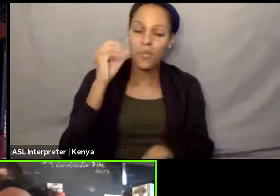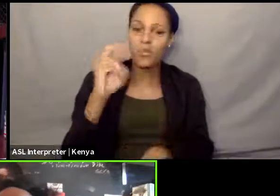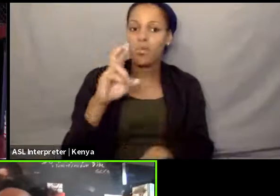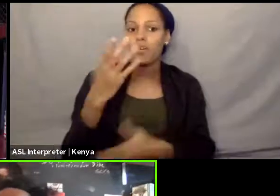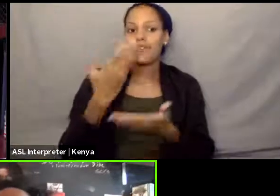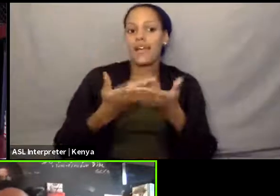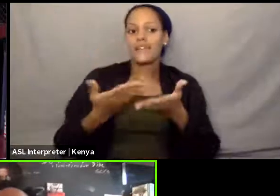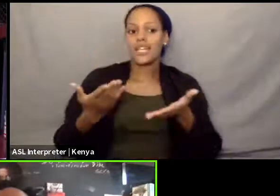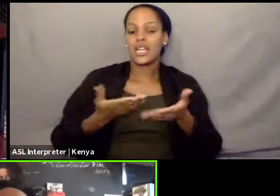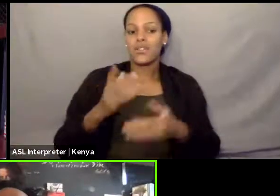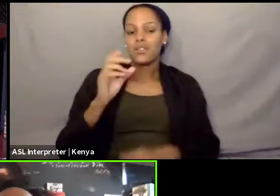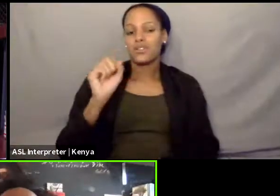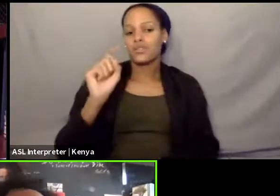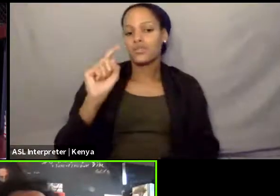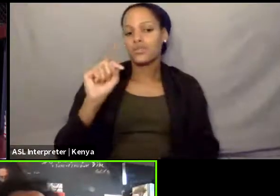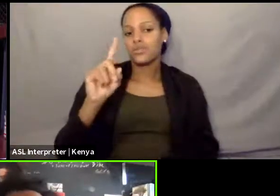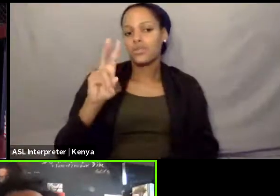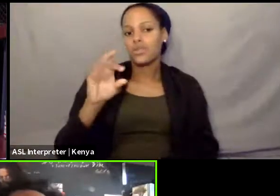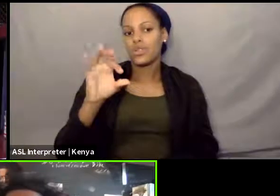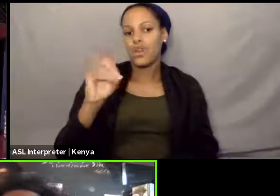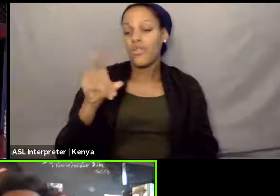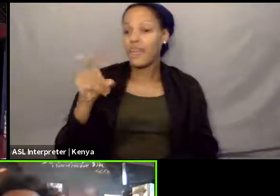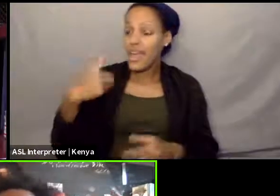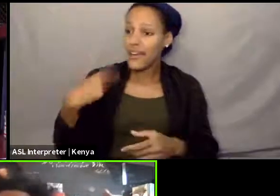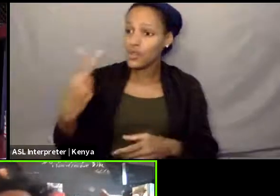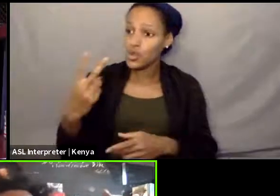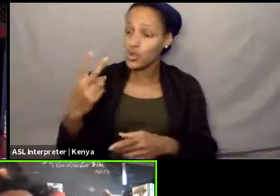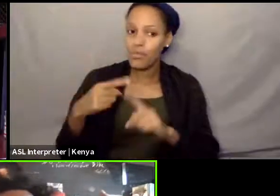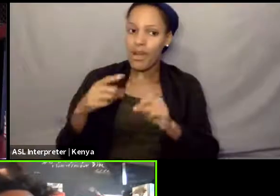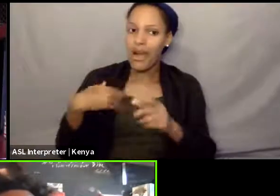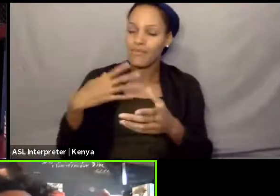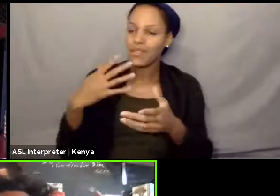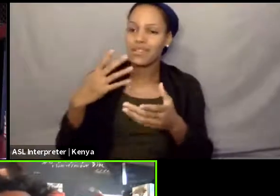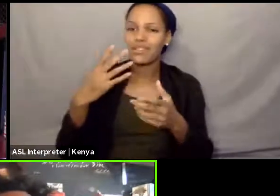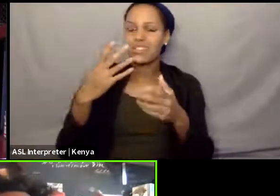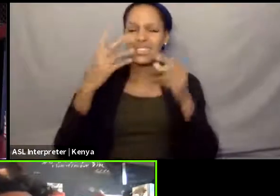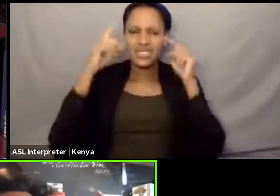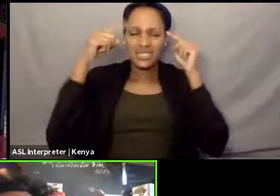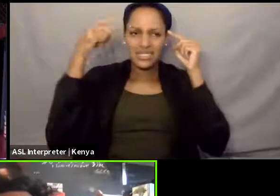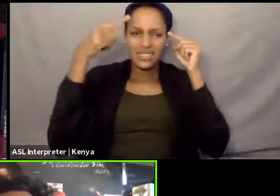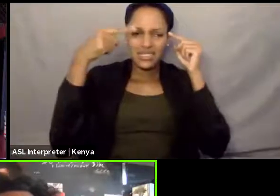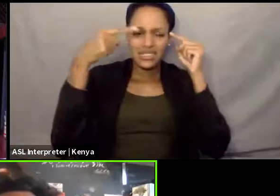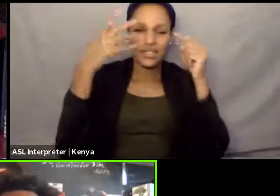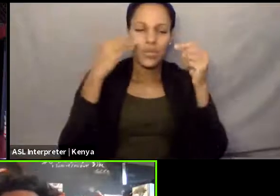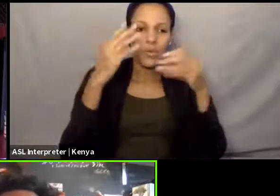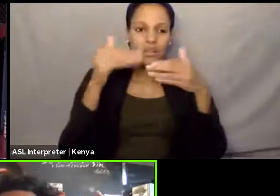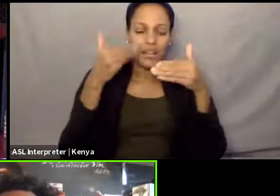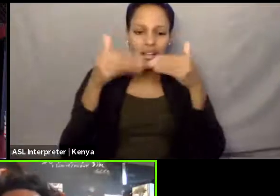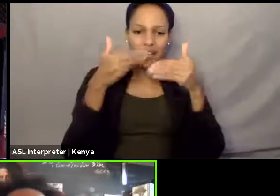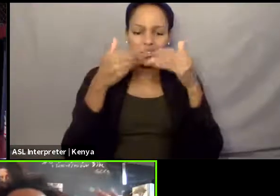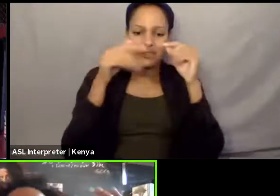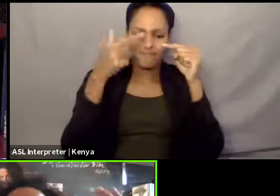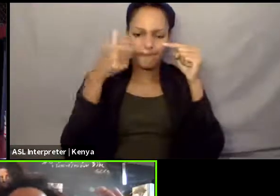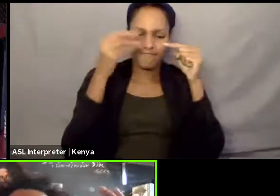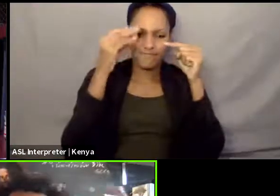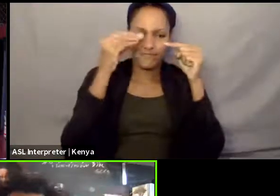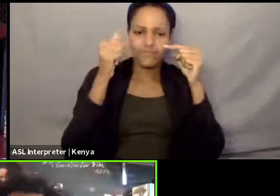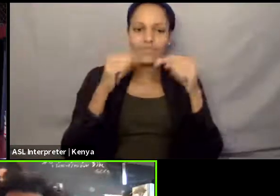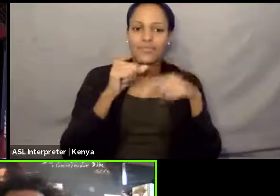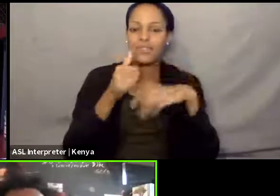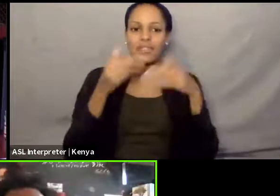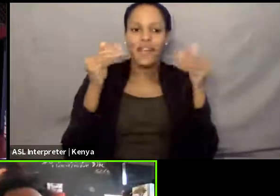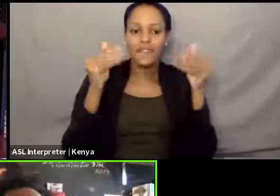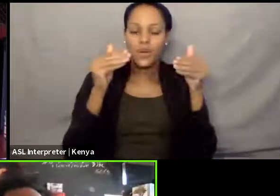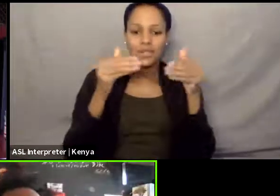those little things, it just makes me, I could be in my mind, like kind of going over whatever and not sort of attending to